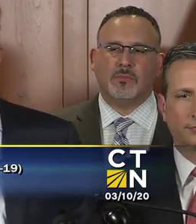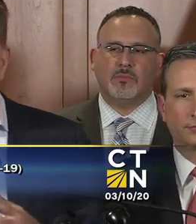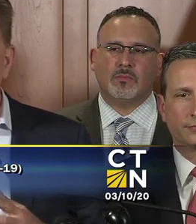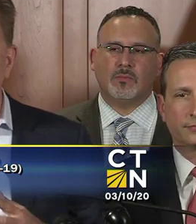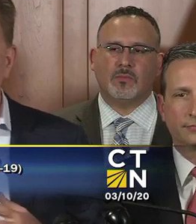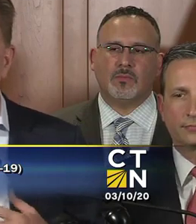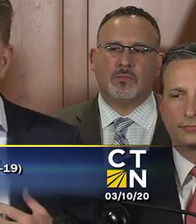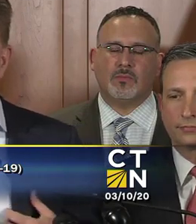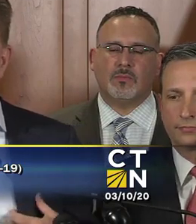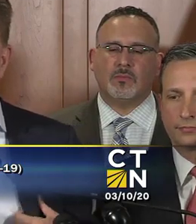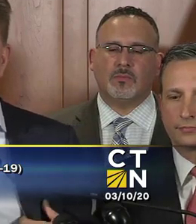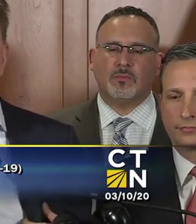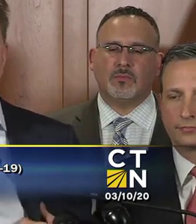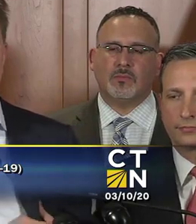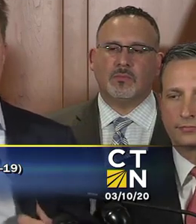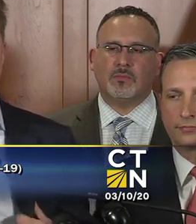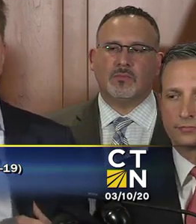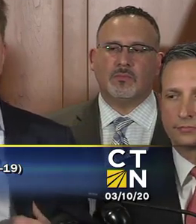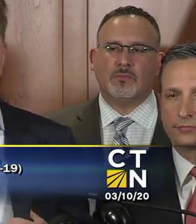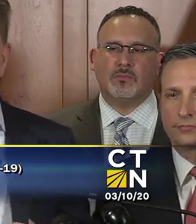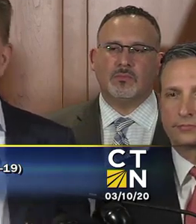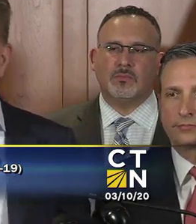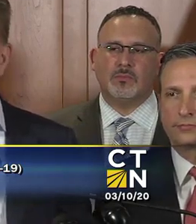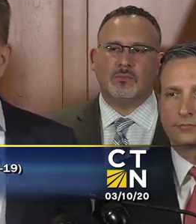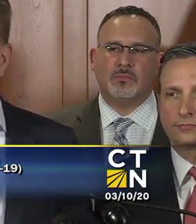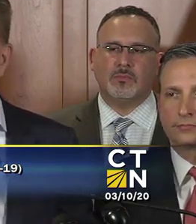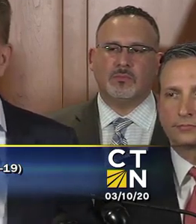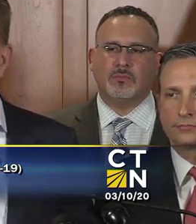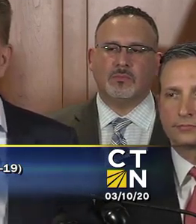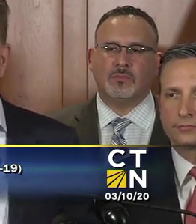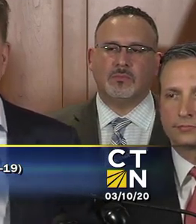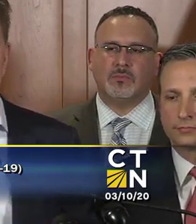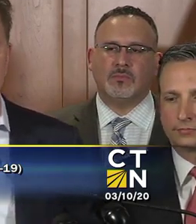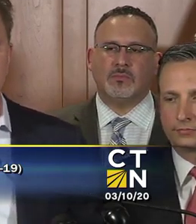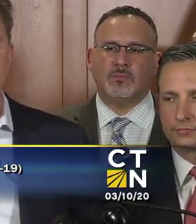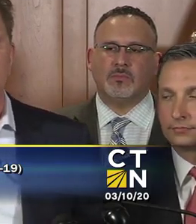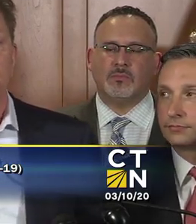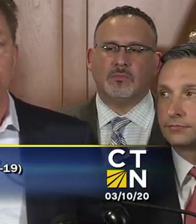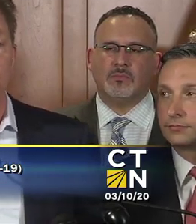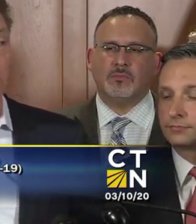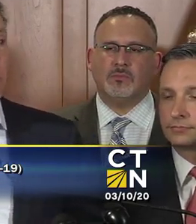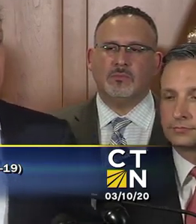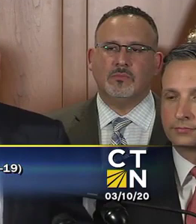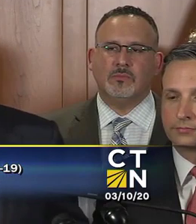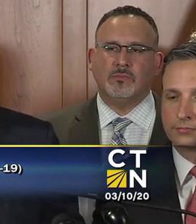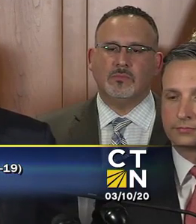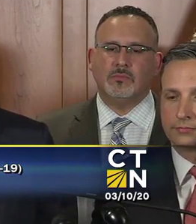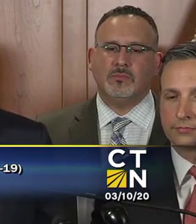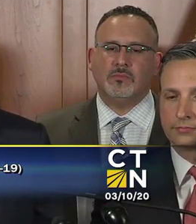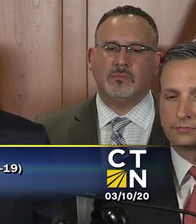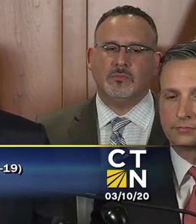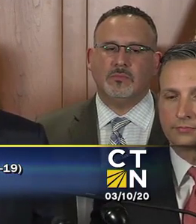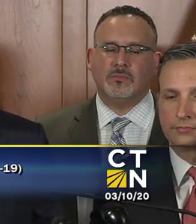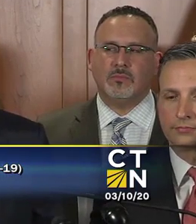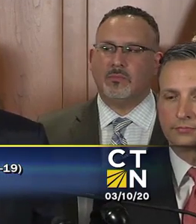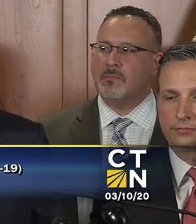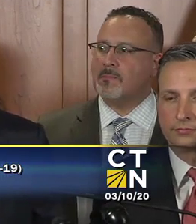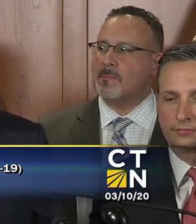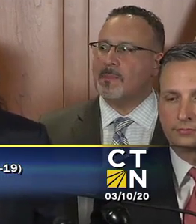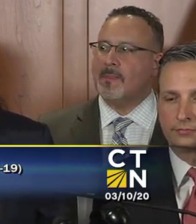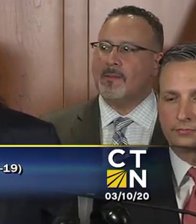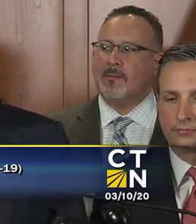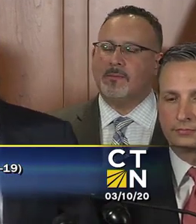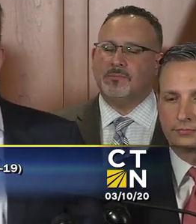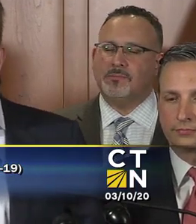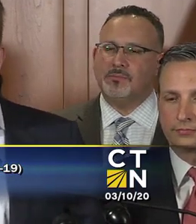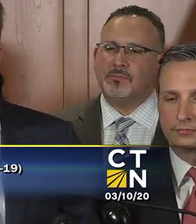is it gives us the opportunity to get more testing capacity faster for all the people of the state of Connecticut. You know, what